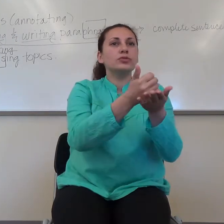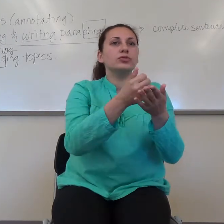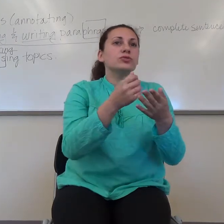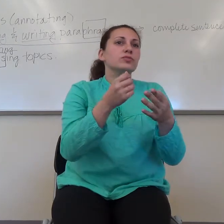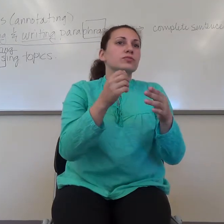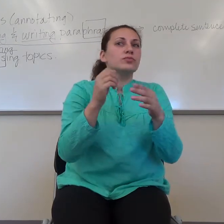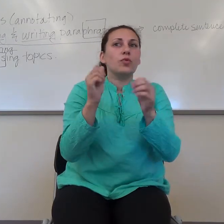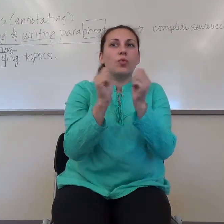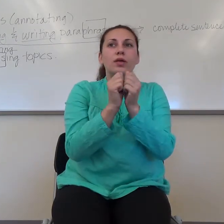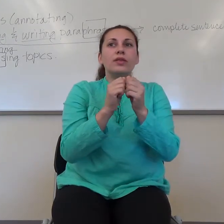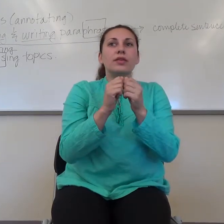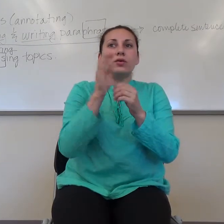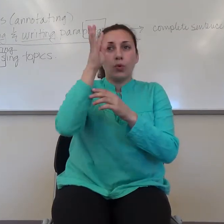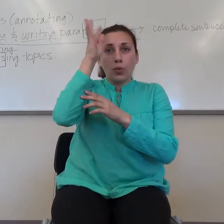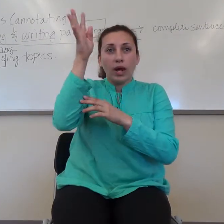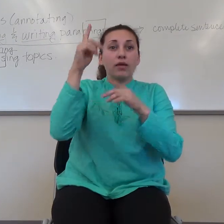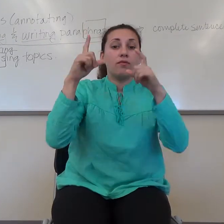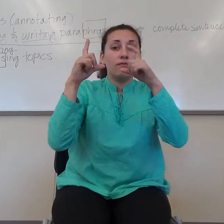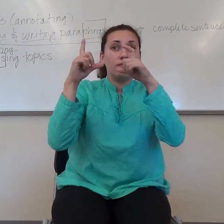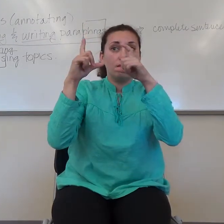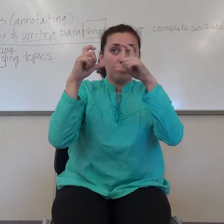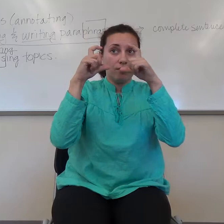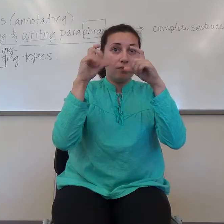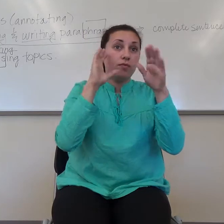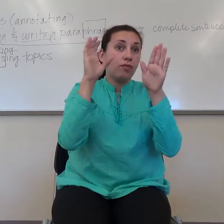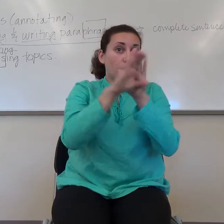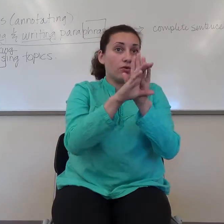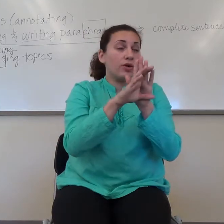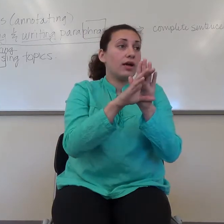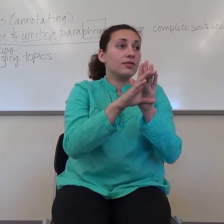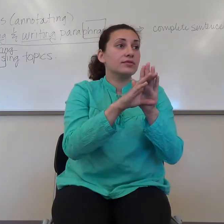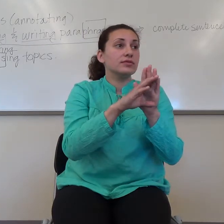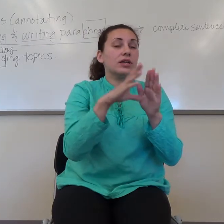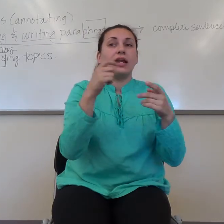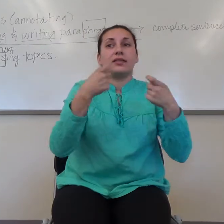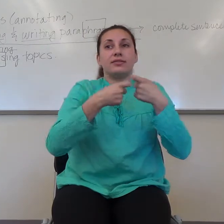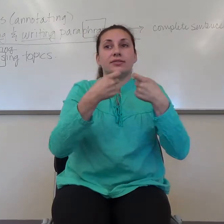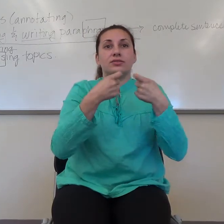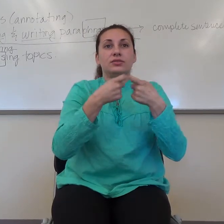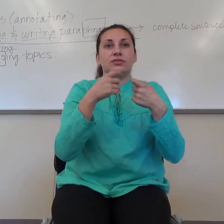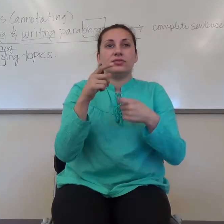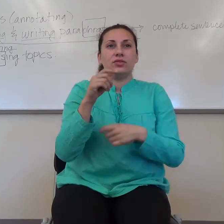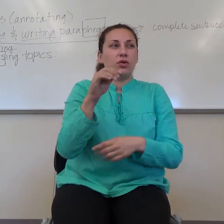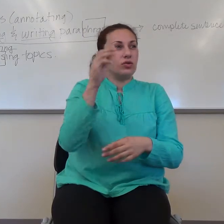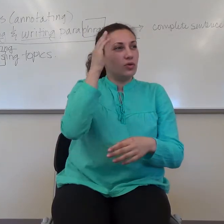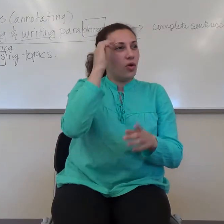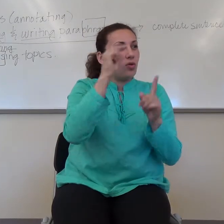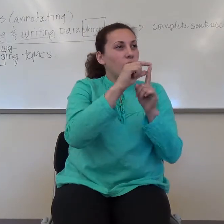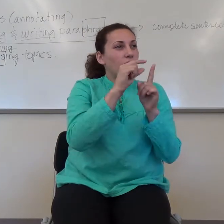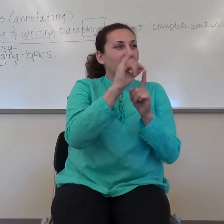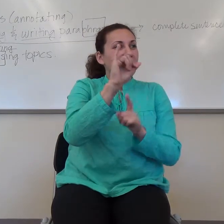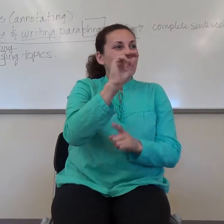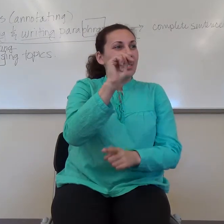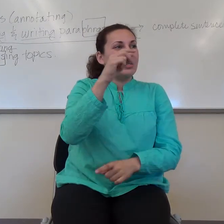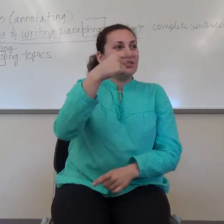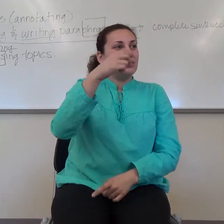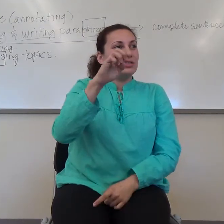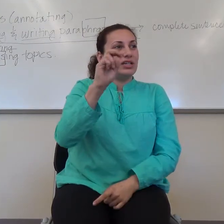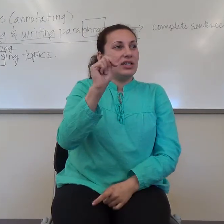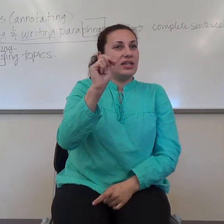at that first sentence, he's rightly famous for his brilliance as an ingenious. Can you guess what that word means? What word